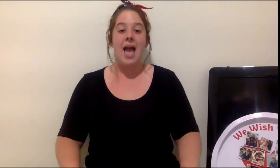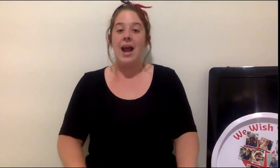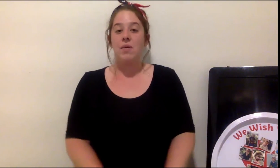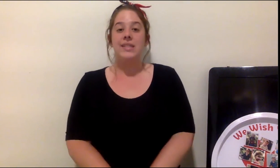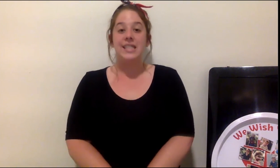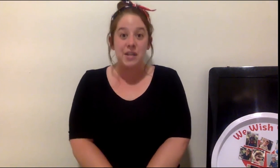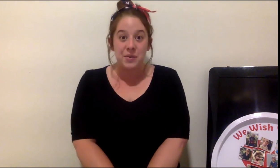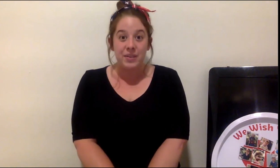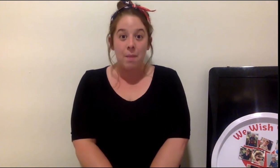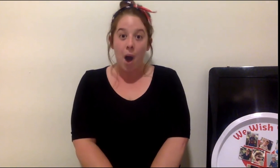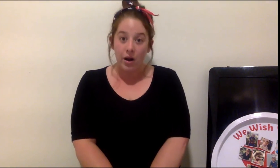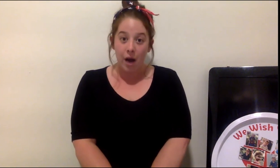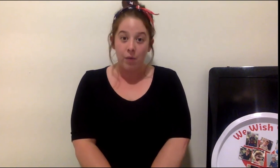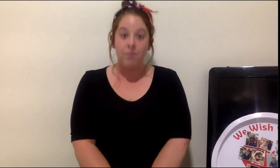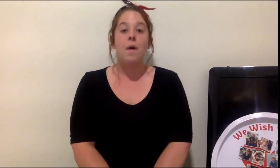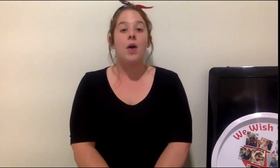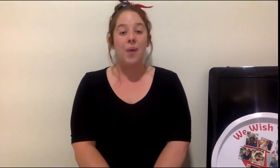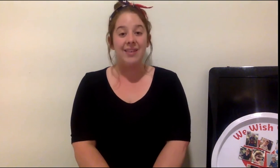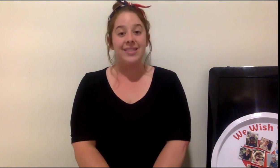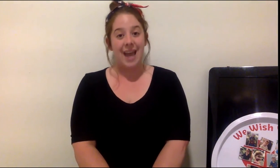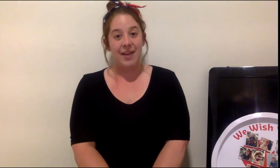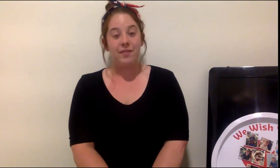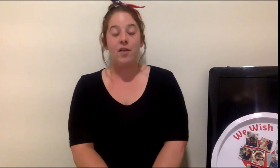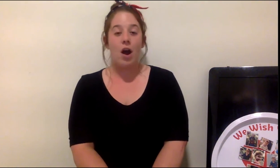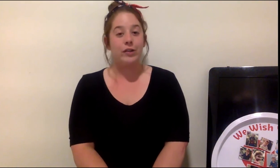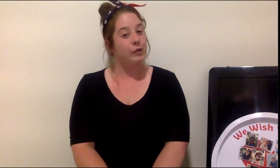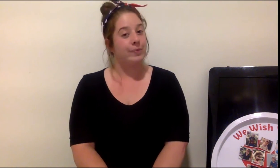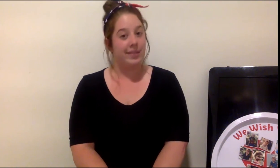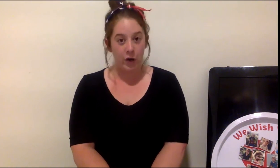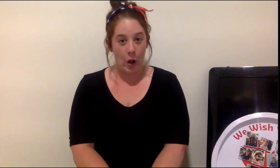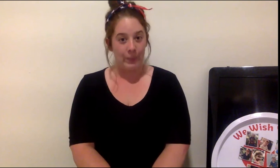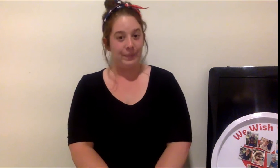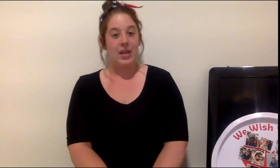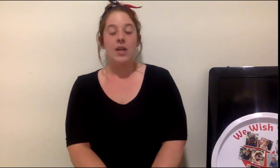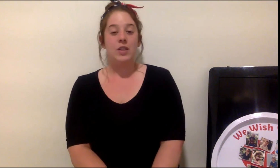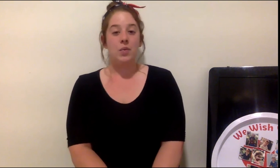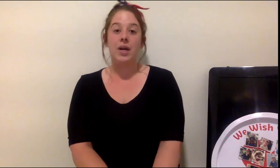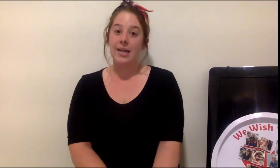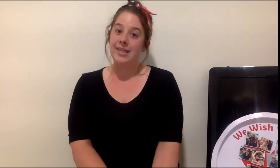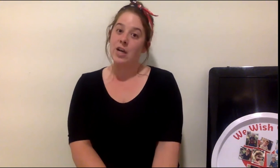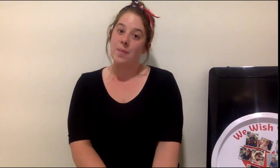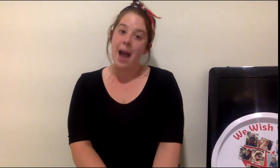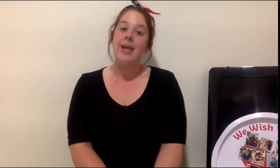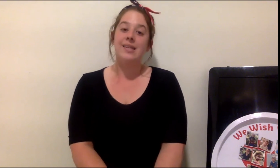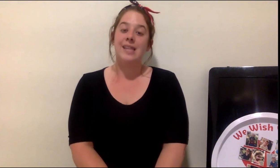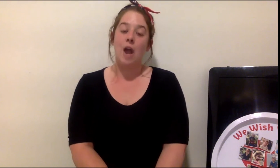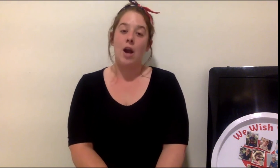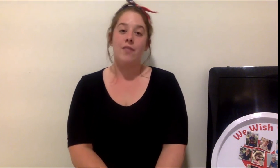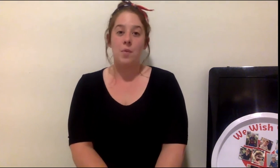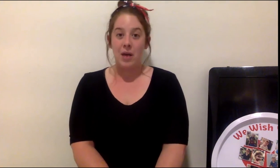I will see you tomorrow on Wednesday for our Zoom circle. So we're going to say goodbye and sing our farewell